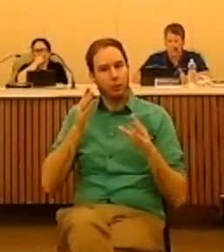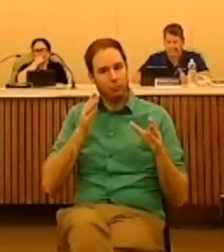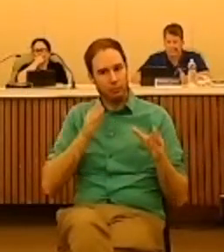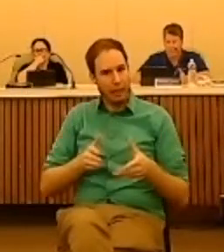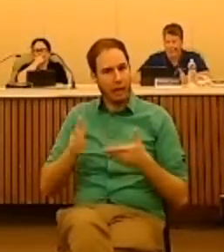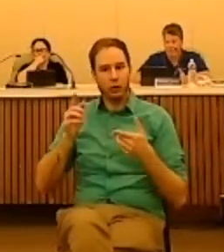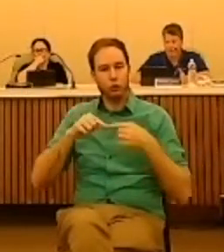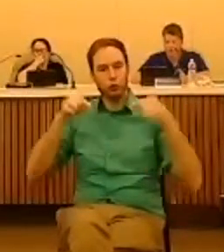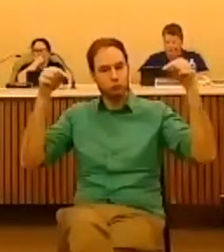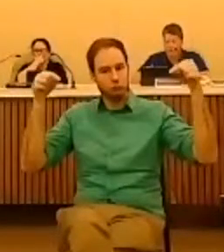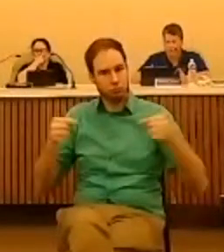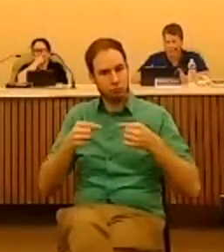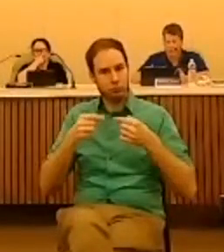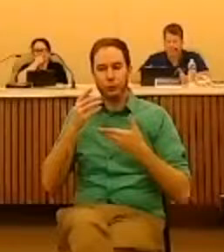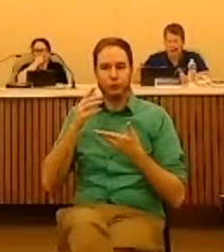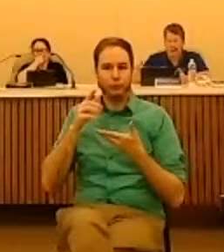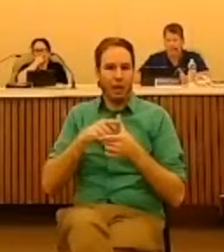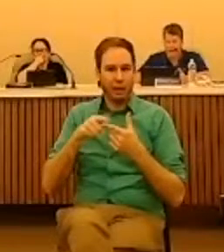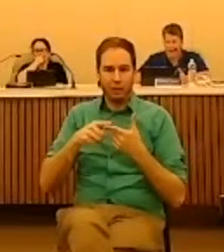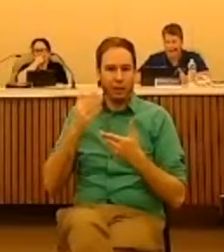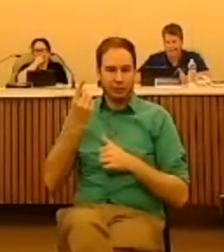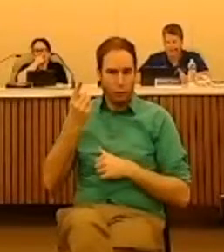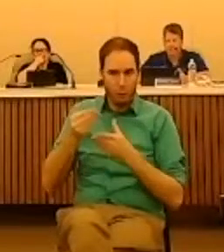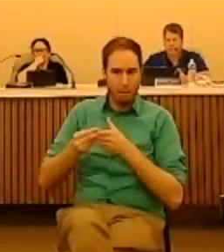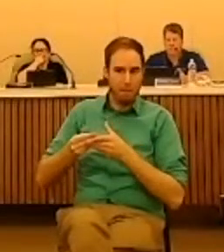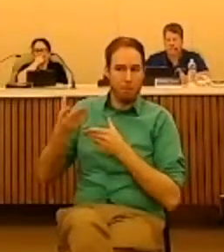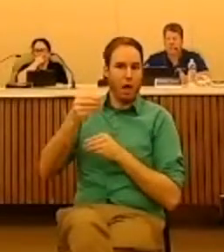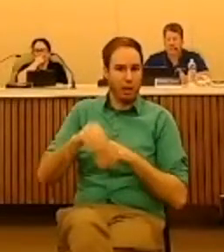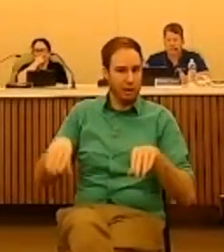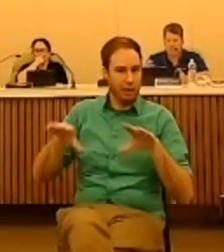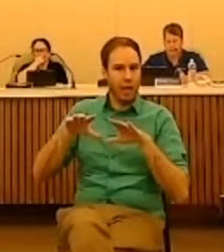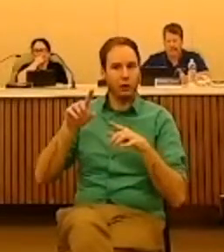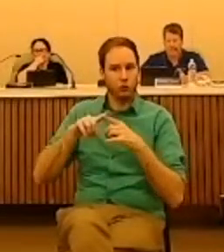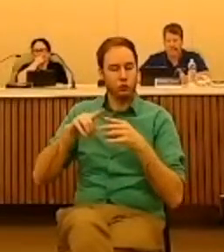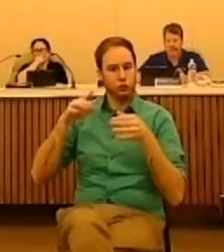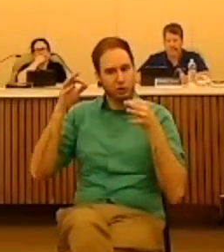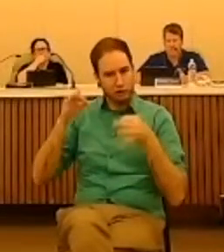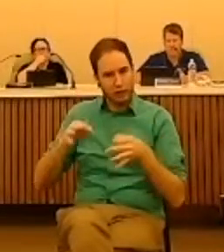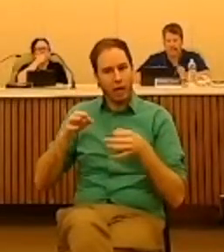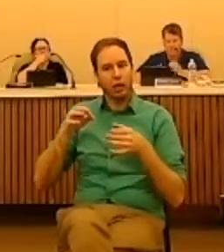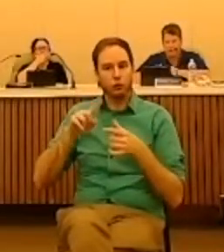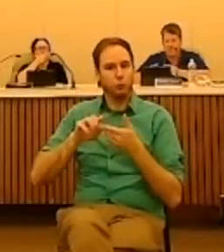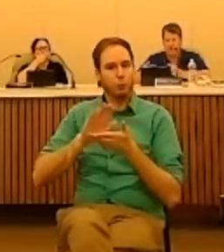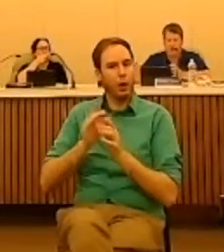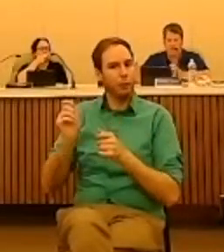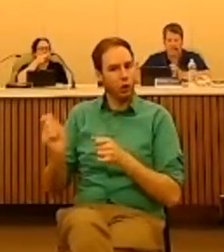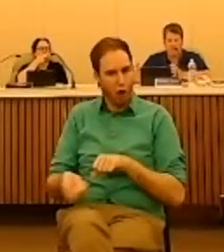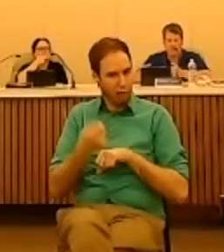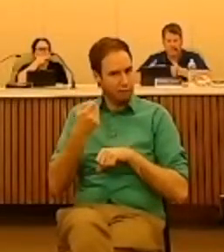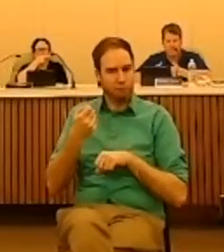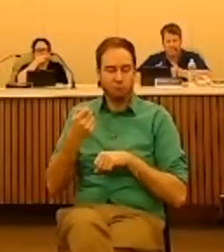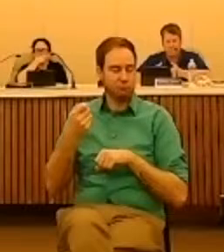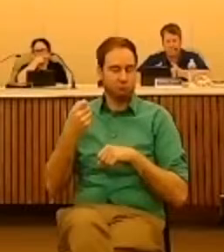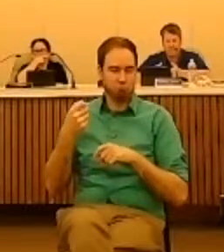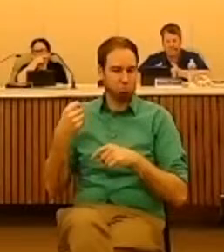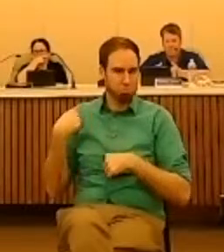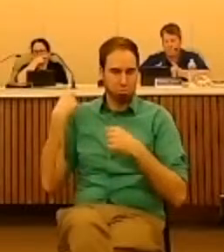some property developer bought the land to make it part of this golf course, started the golf